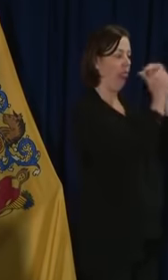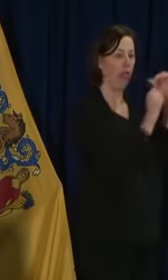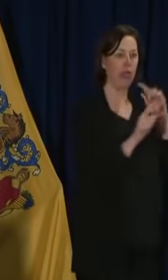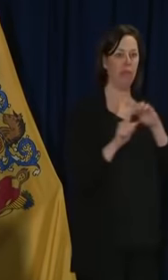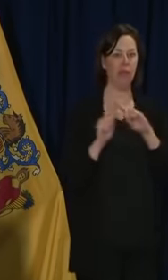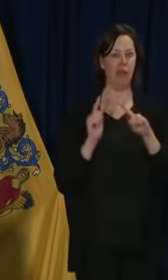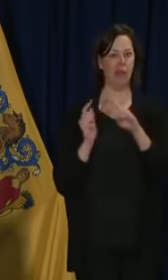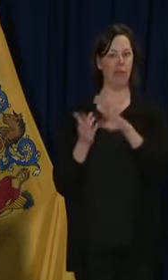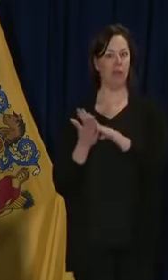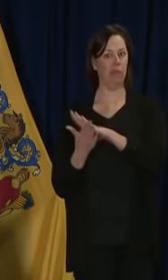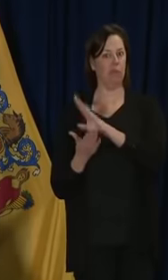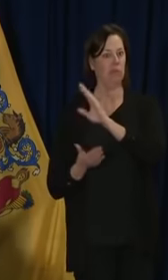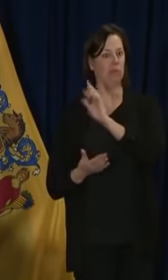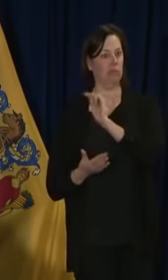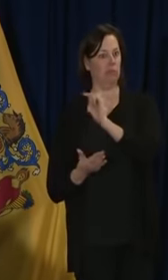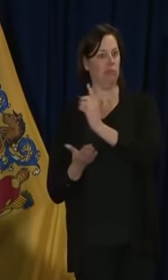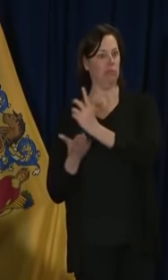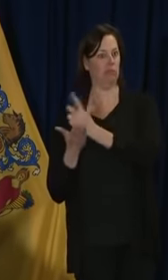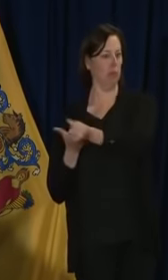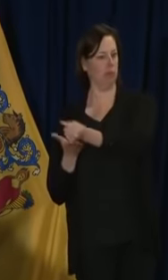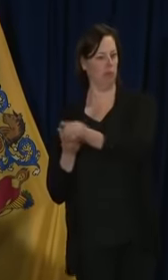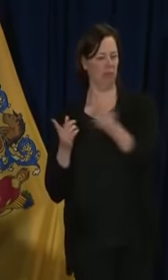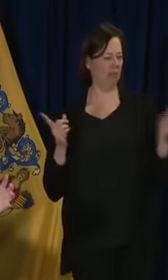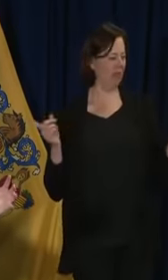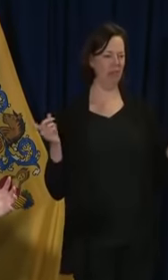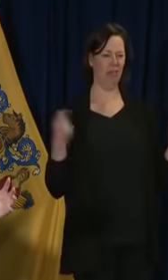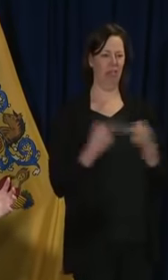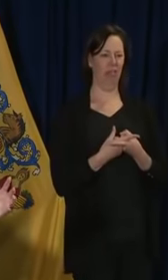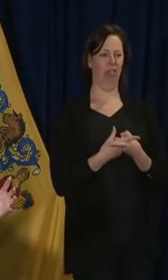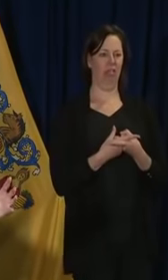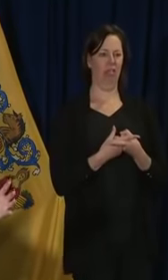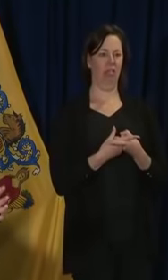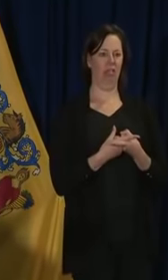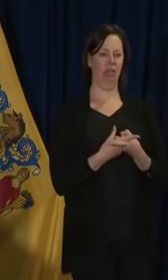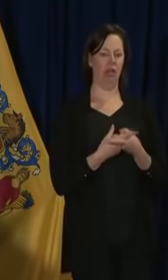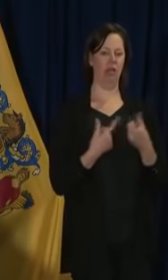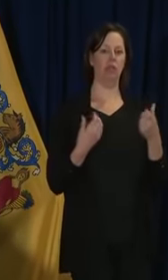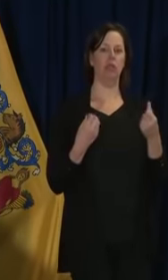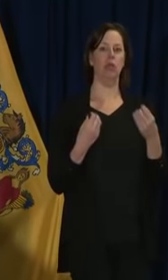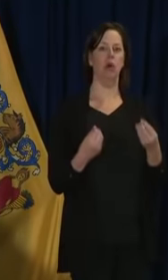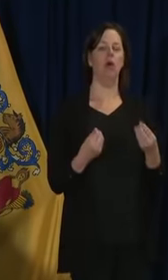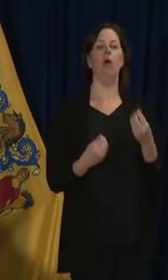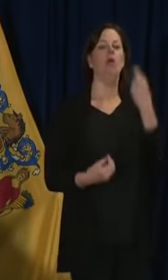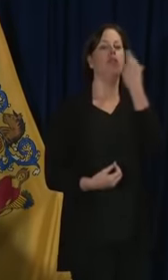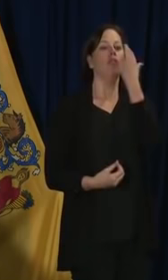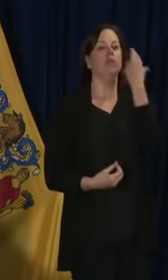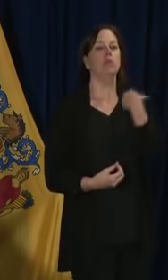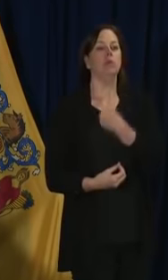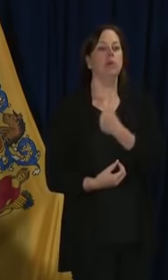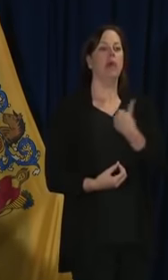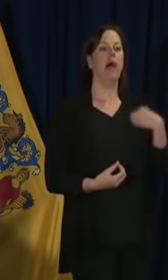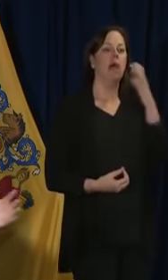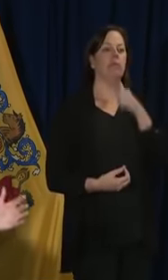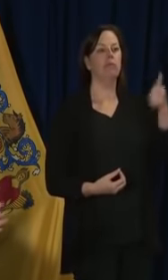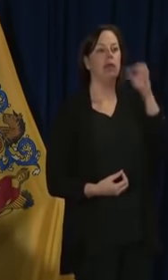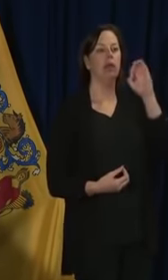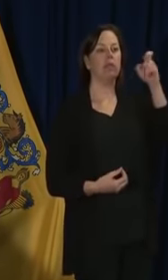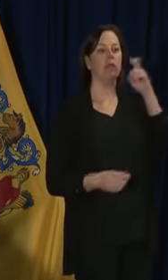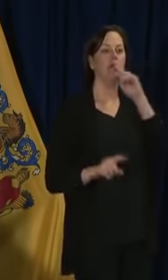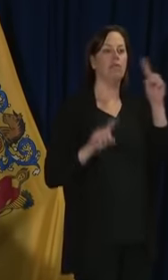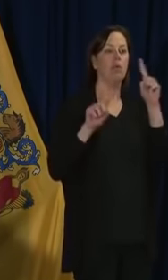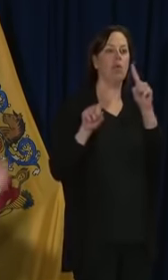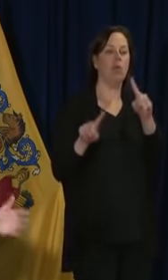So the steps we're taking today are to dramatically bring those